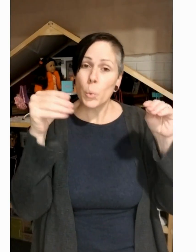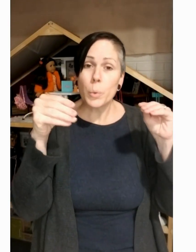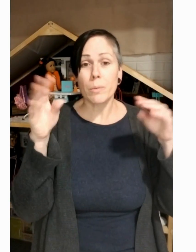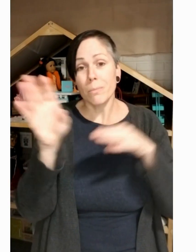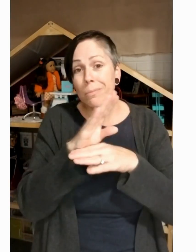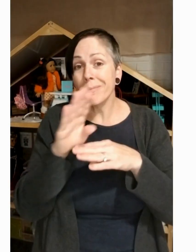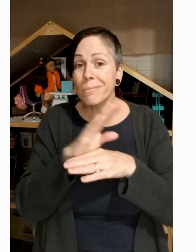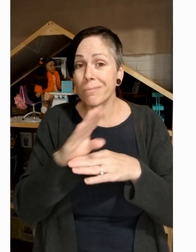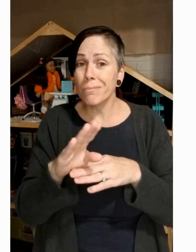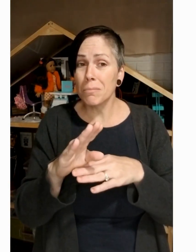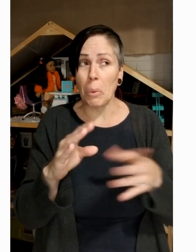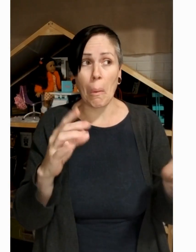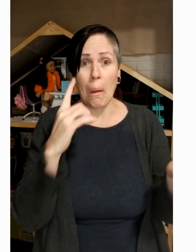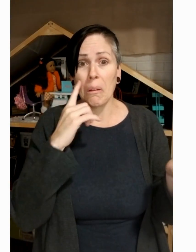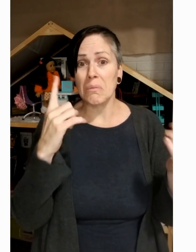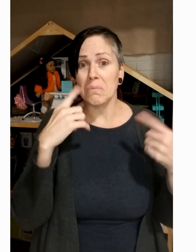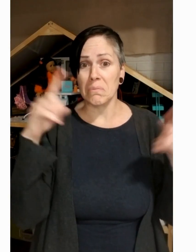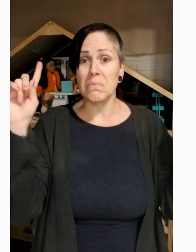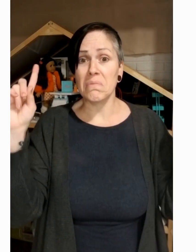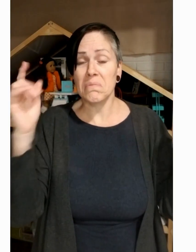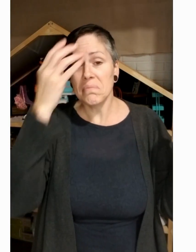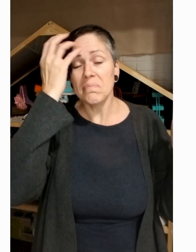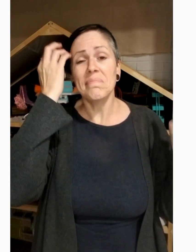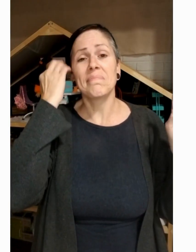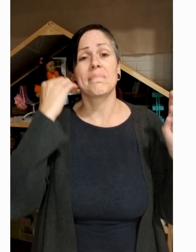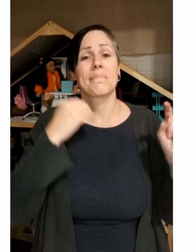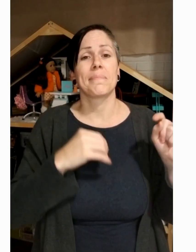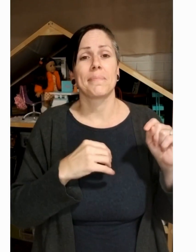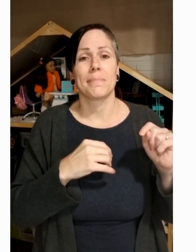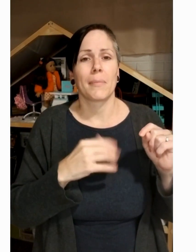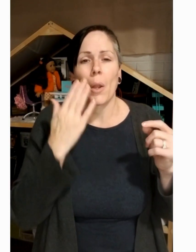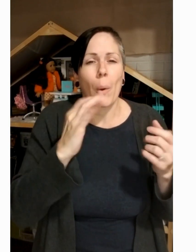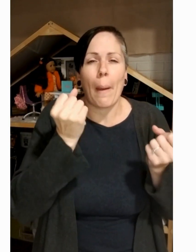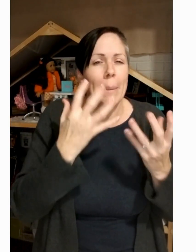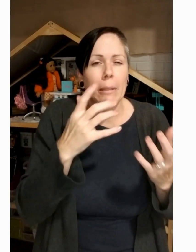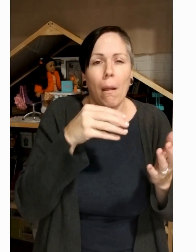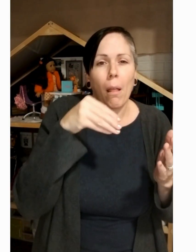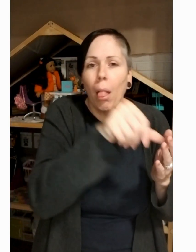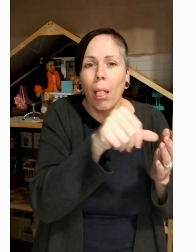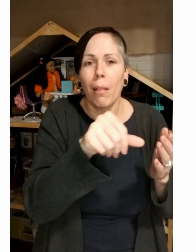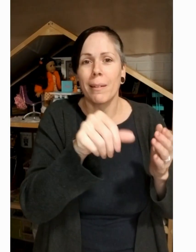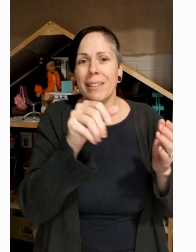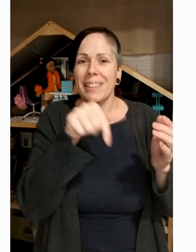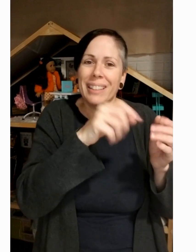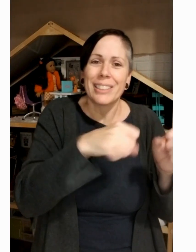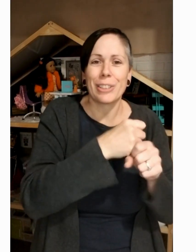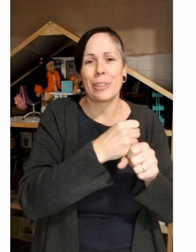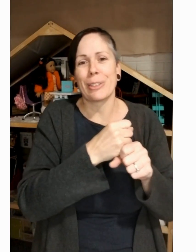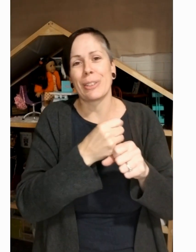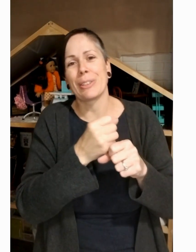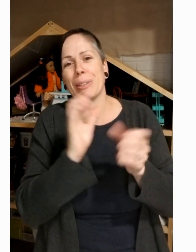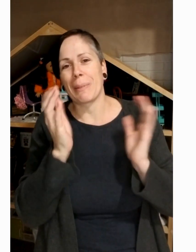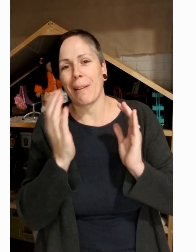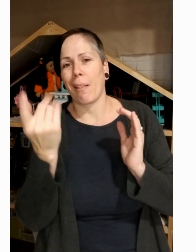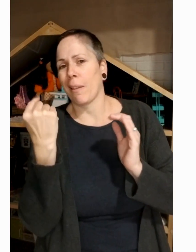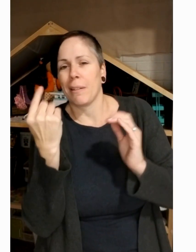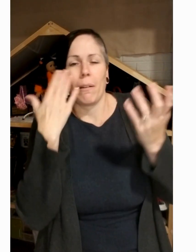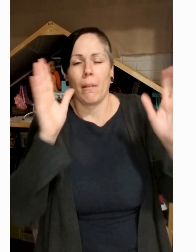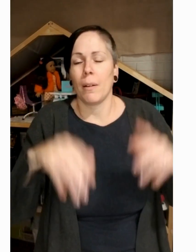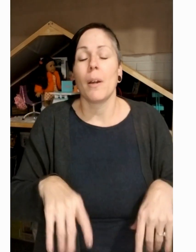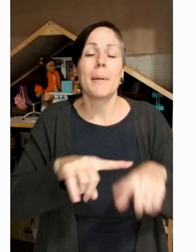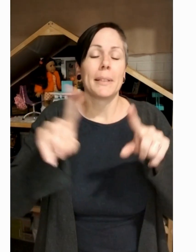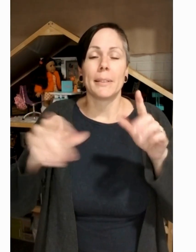non-AG businesses for our doll stuff. Number 7 is also equally nebulous. Sell some of our doll stuff.